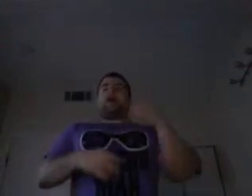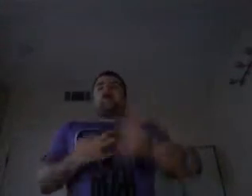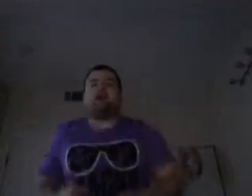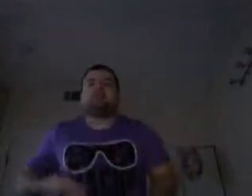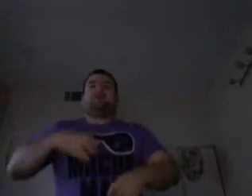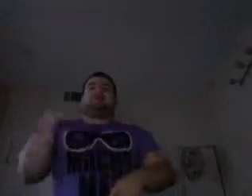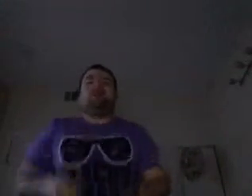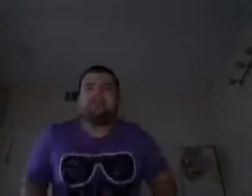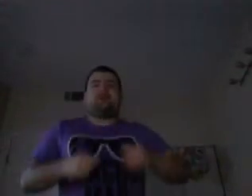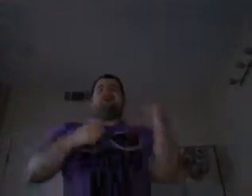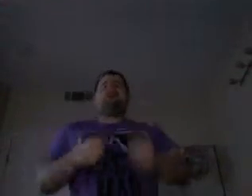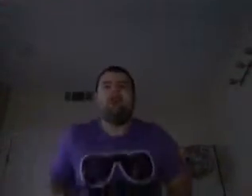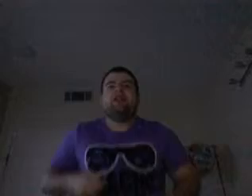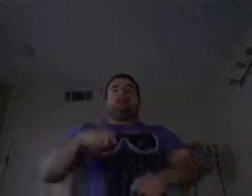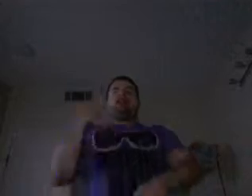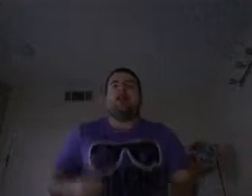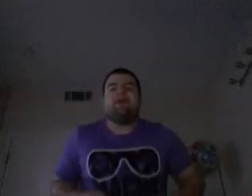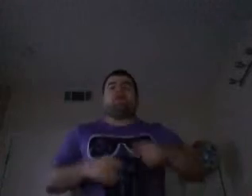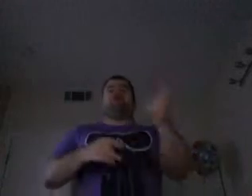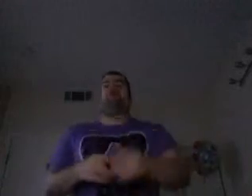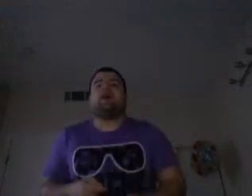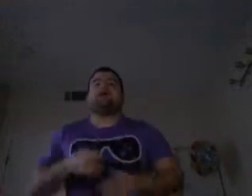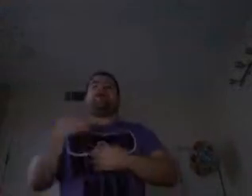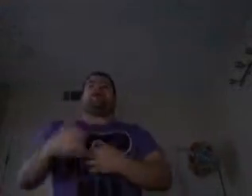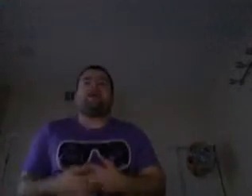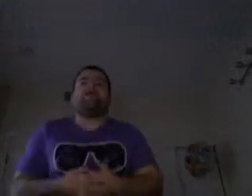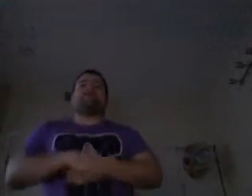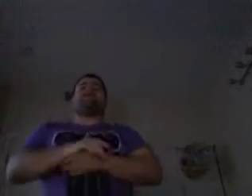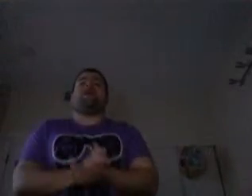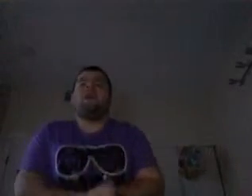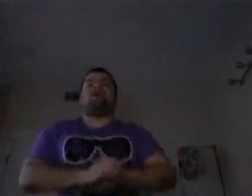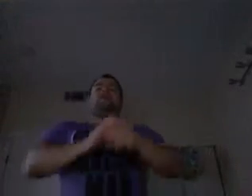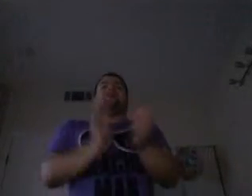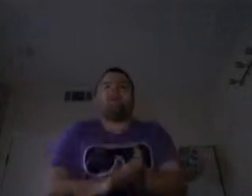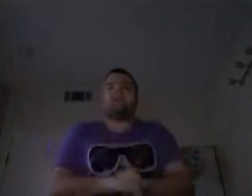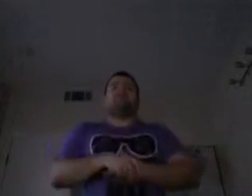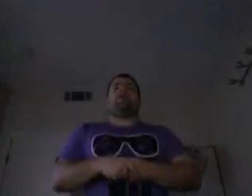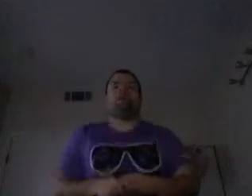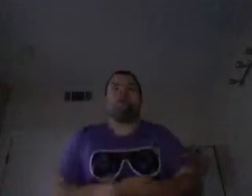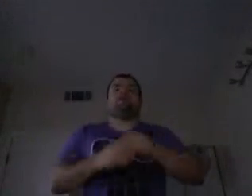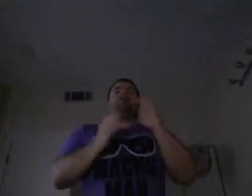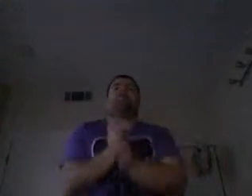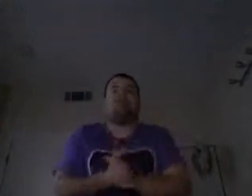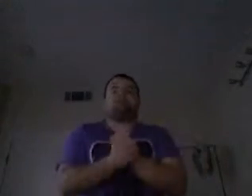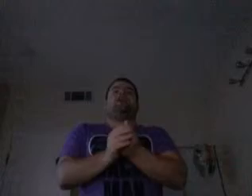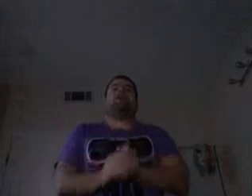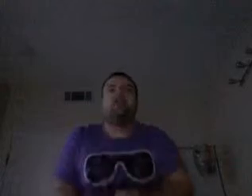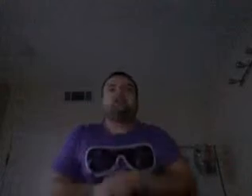start questioning your faith. I have a voice that is my savior. It's the now and lost the